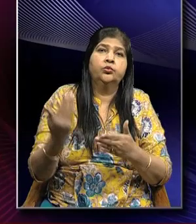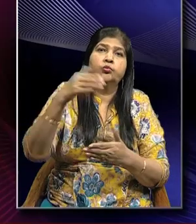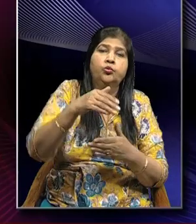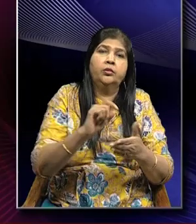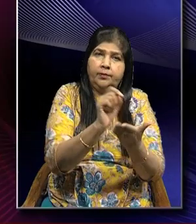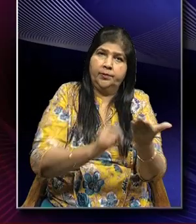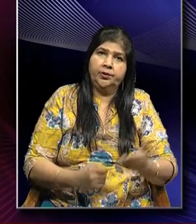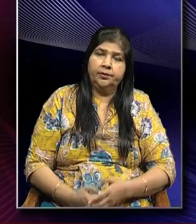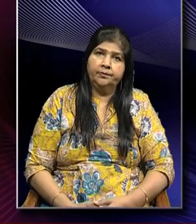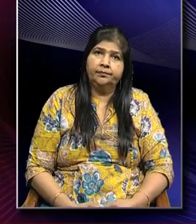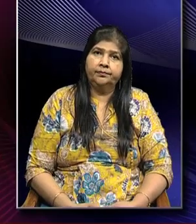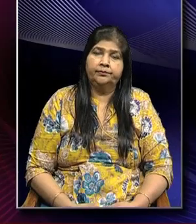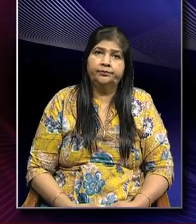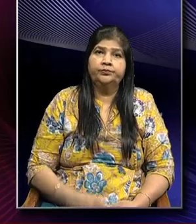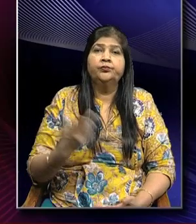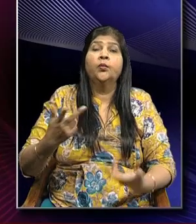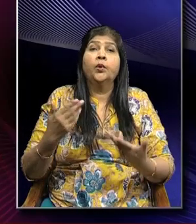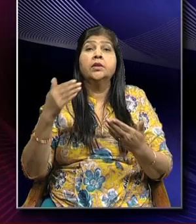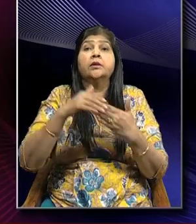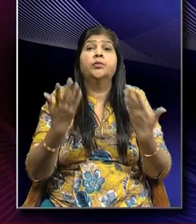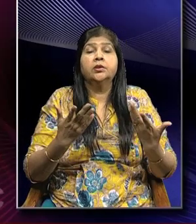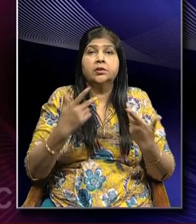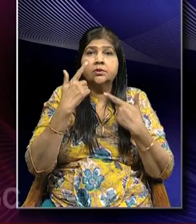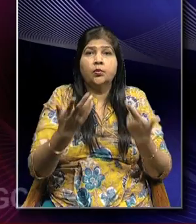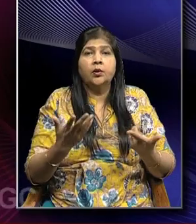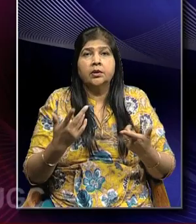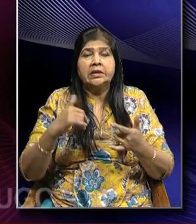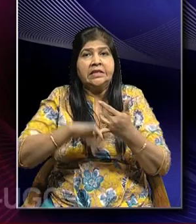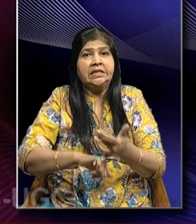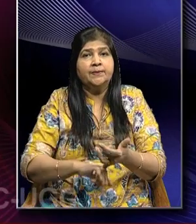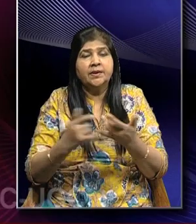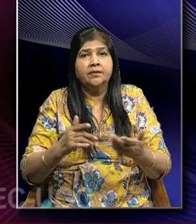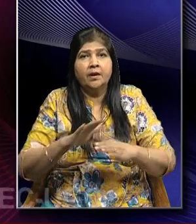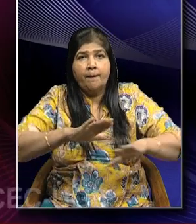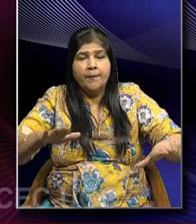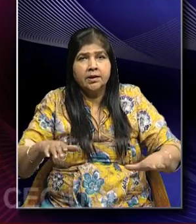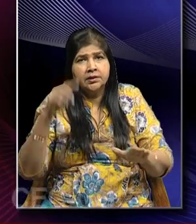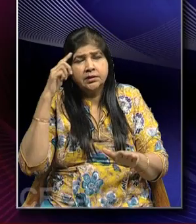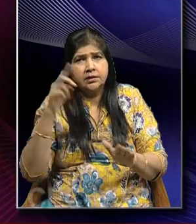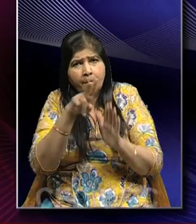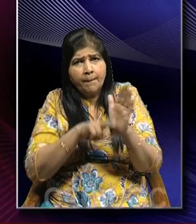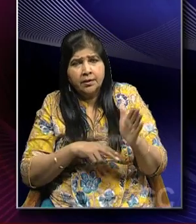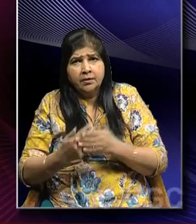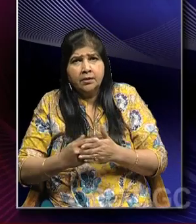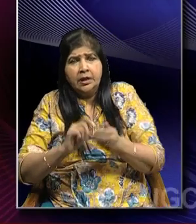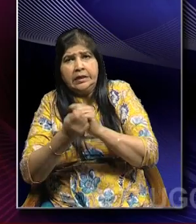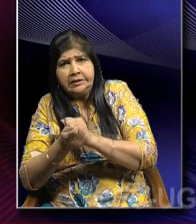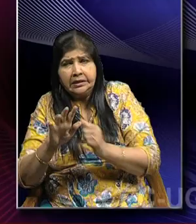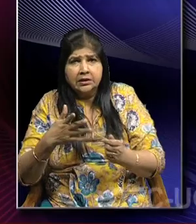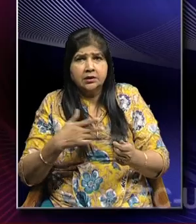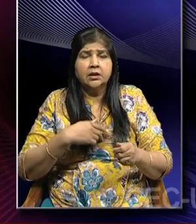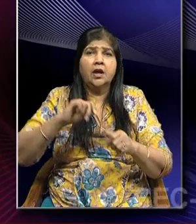to be reported. Now what is approach? Approach specified is a base methodology, and any changes or